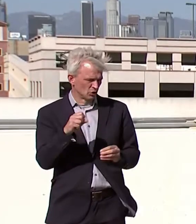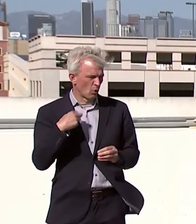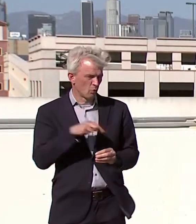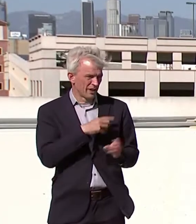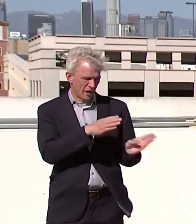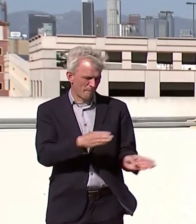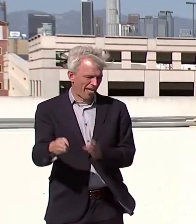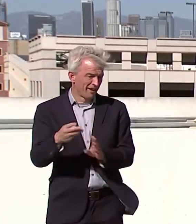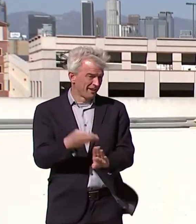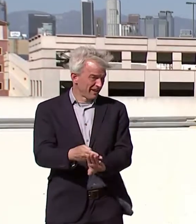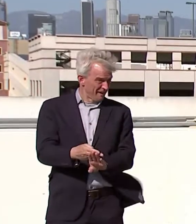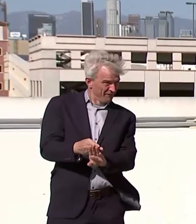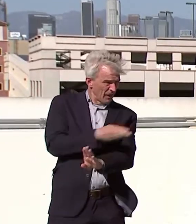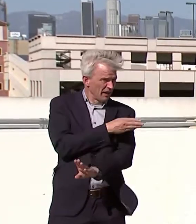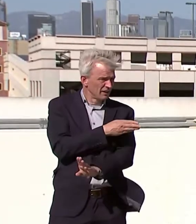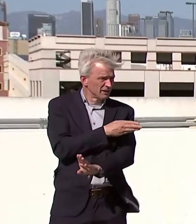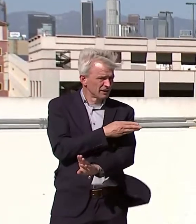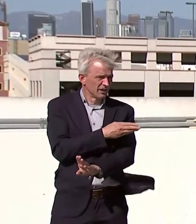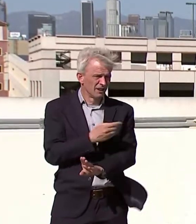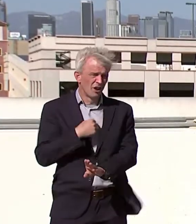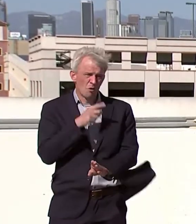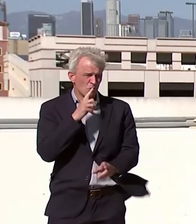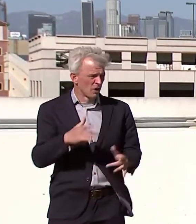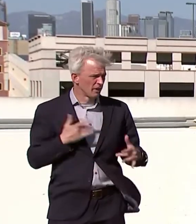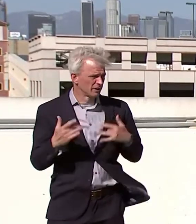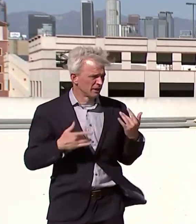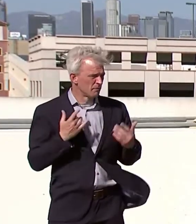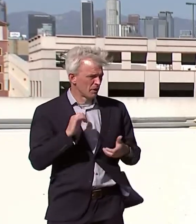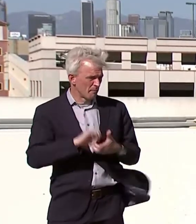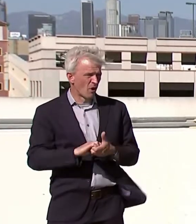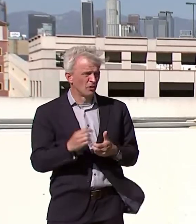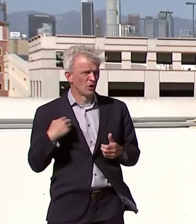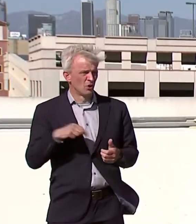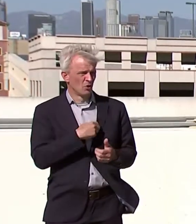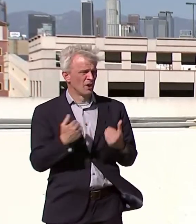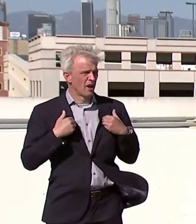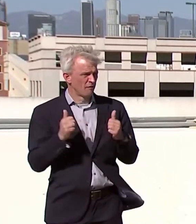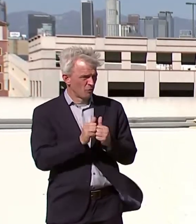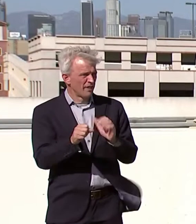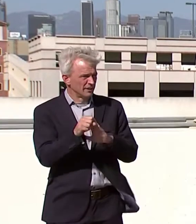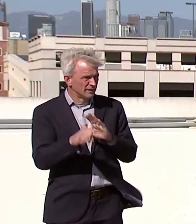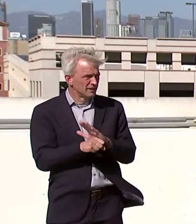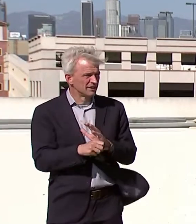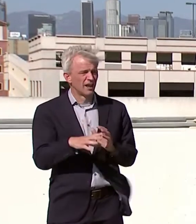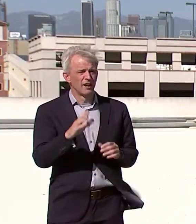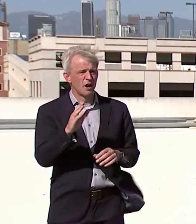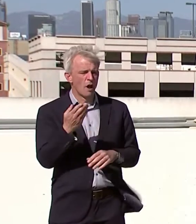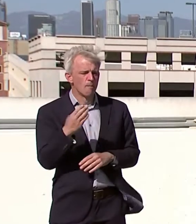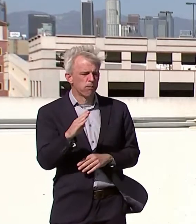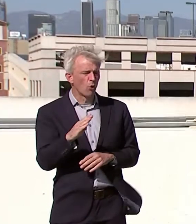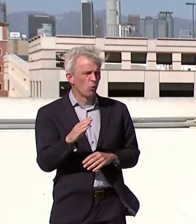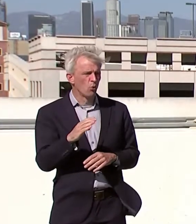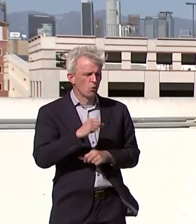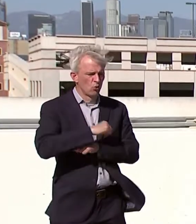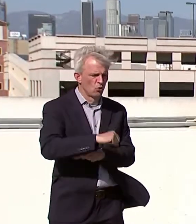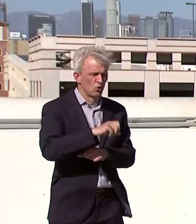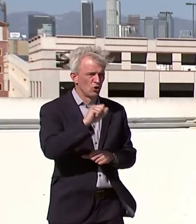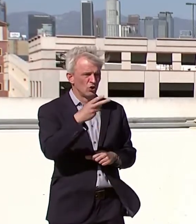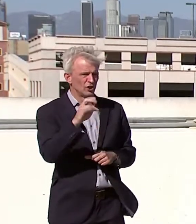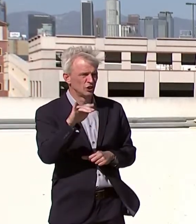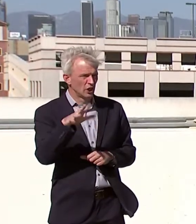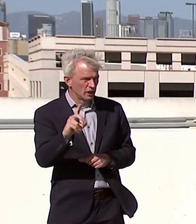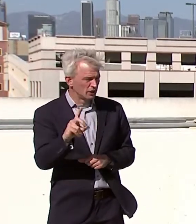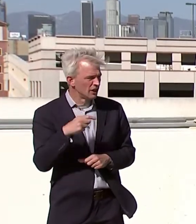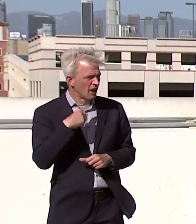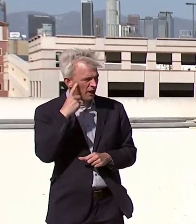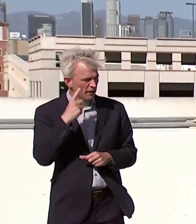do want to say I'm really excited about the partnership we have now with the state and with Blue Shield. One reason why I think this partnership could